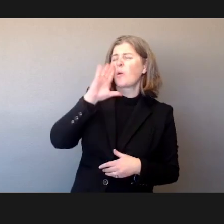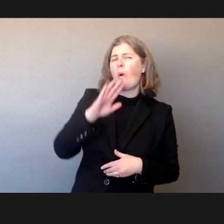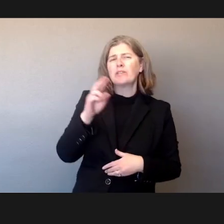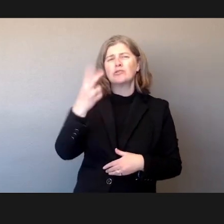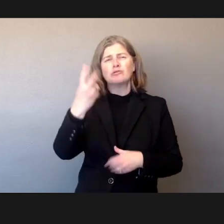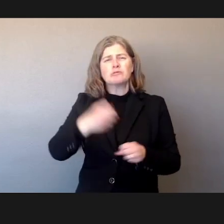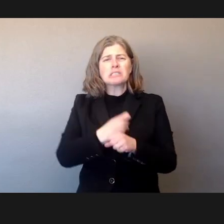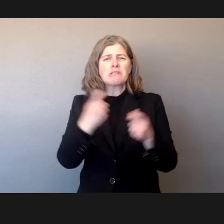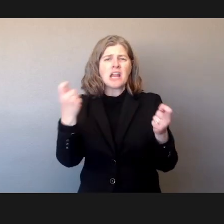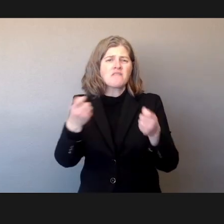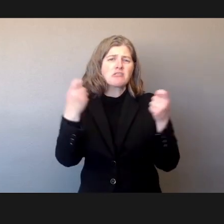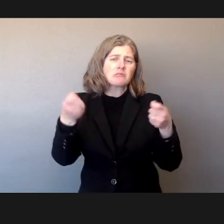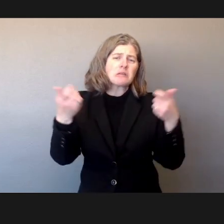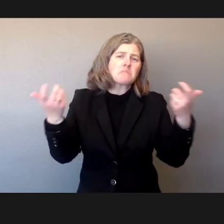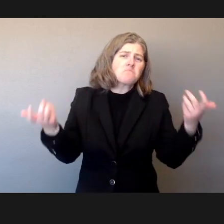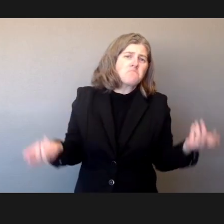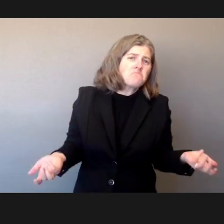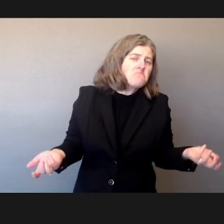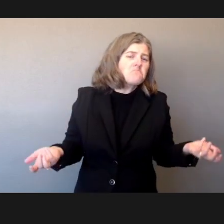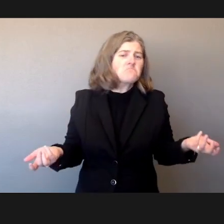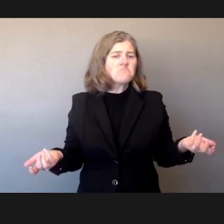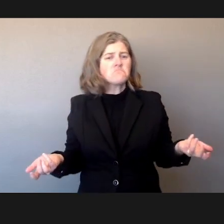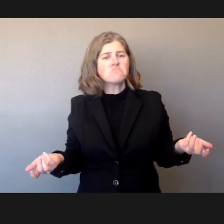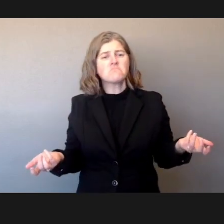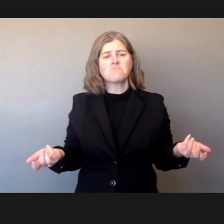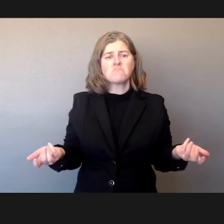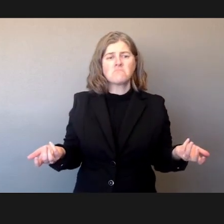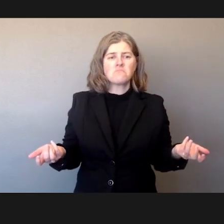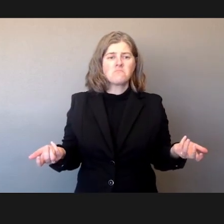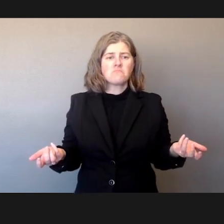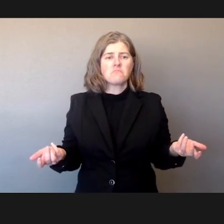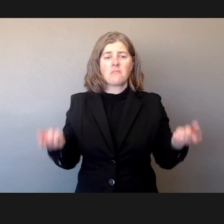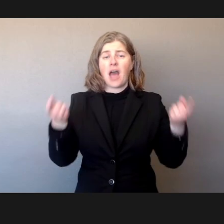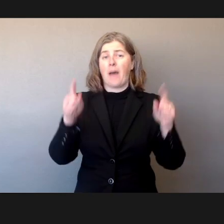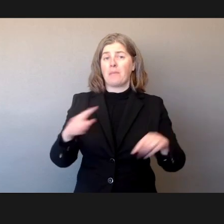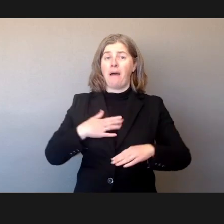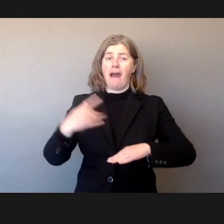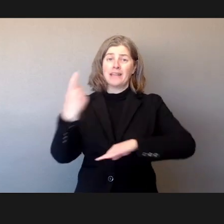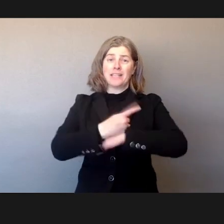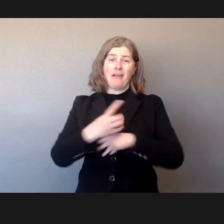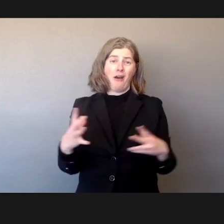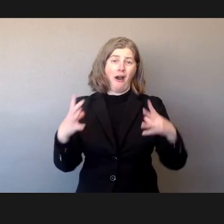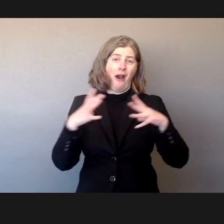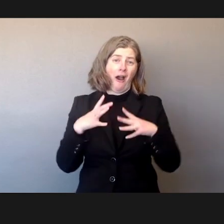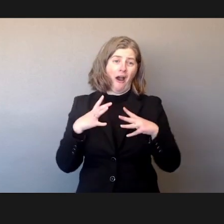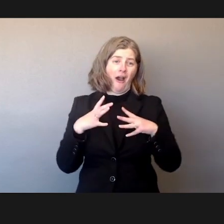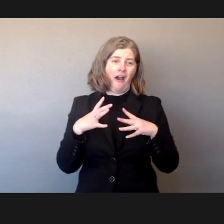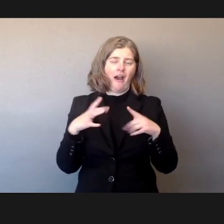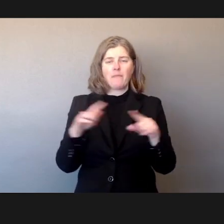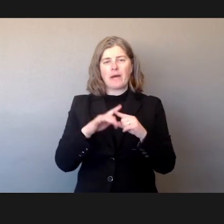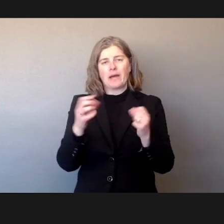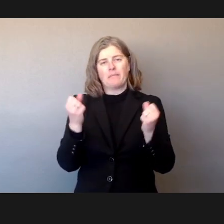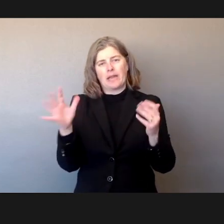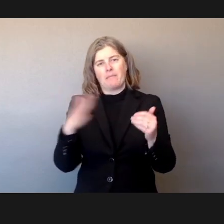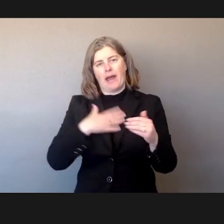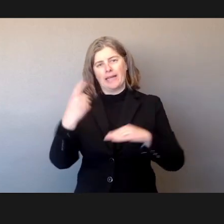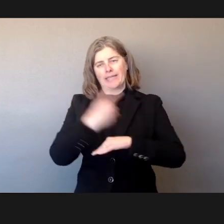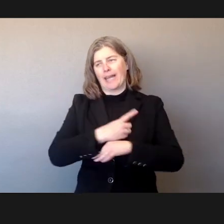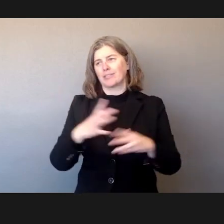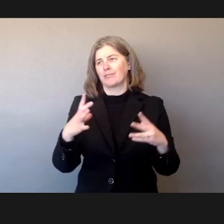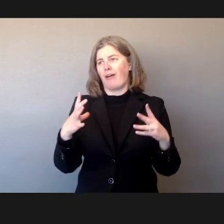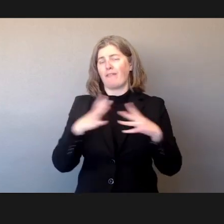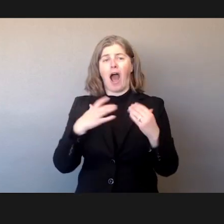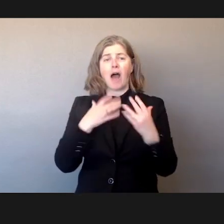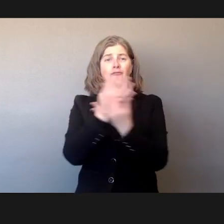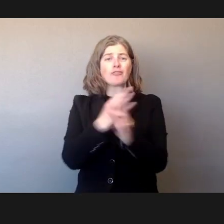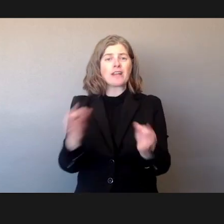anniversary. And so it turns out this is my day off, but it's like a lot of my days off. So I'm free. My wife and